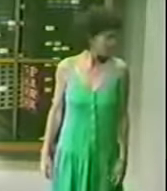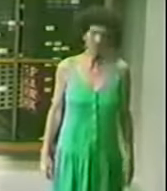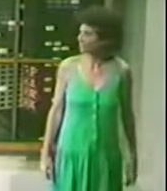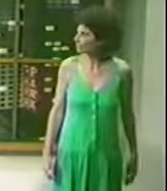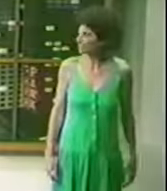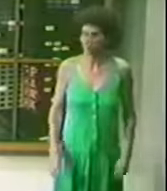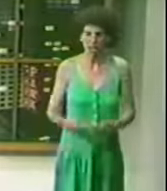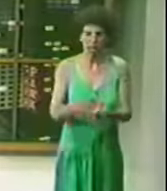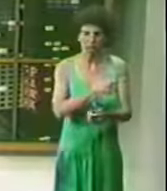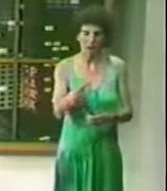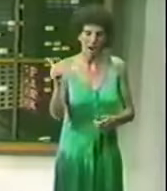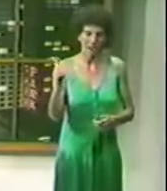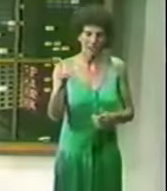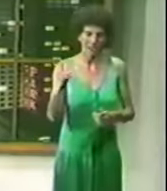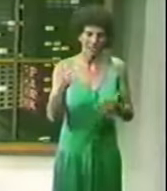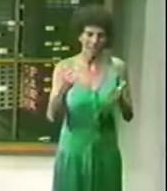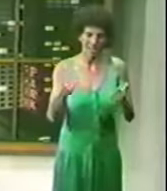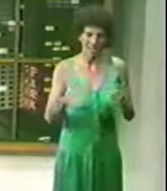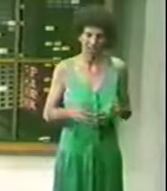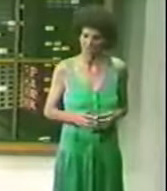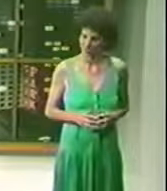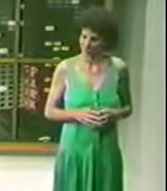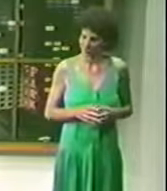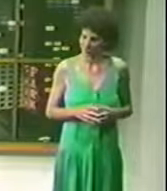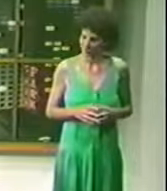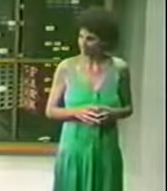How about another hand for Rick Ashton, who was up here?